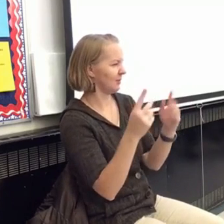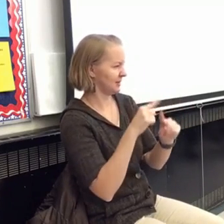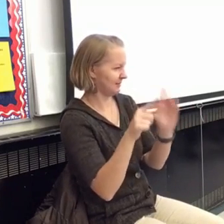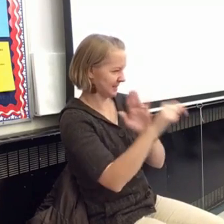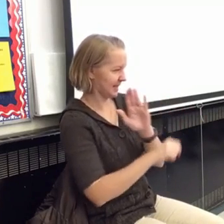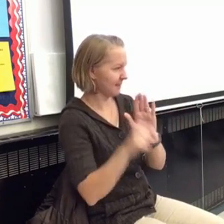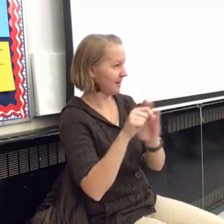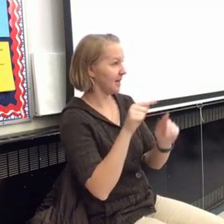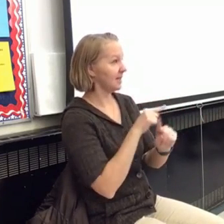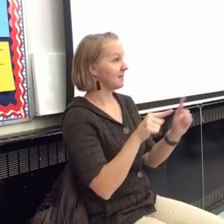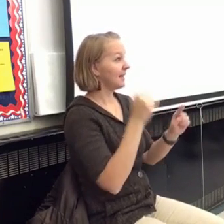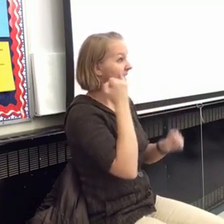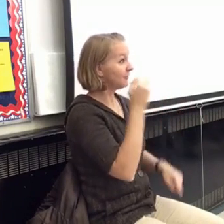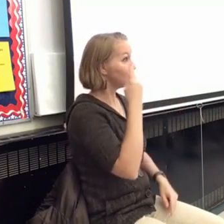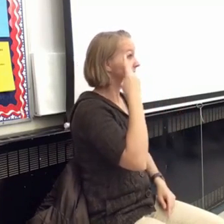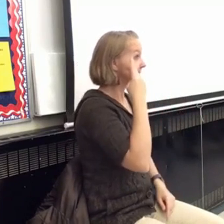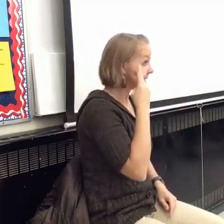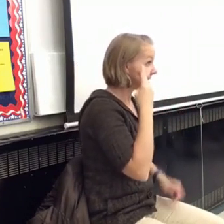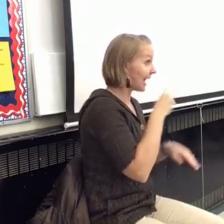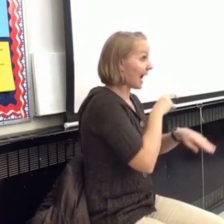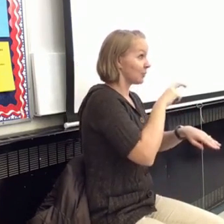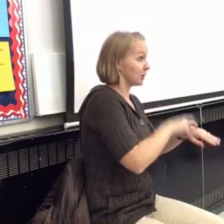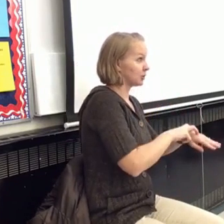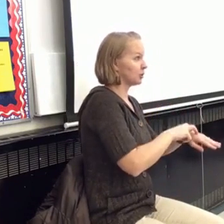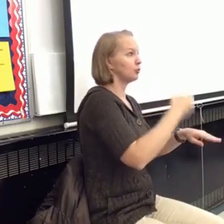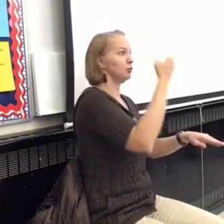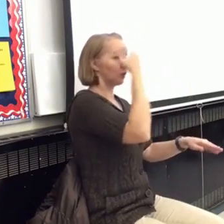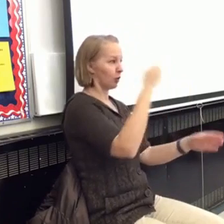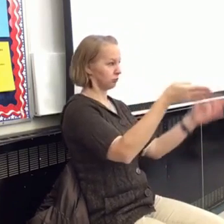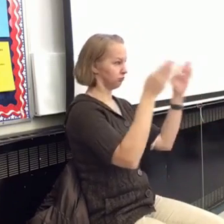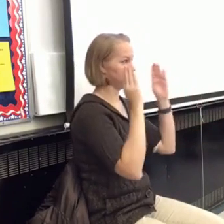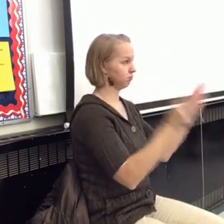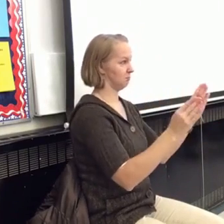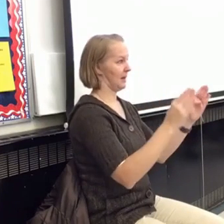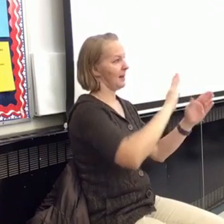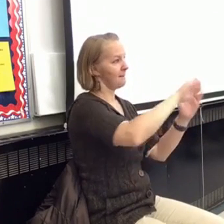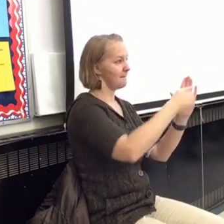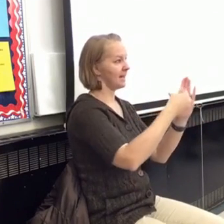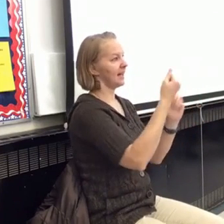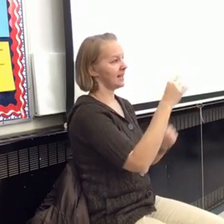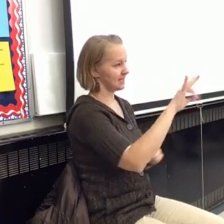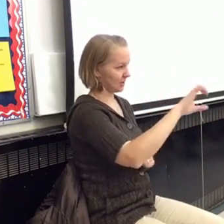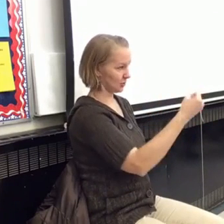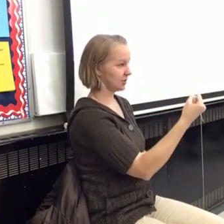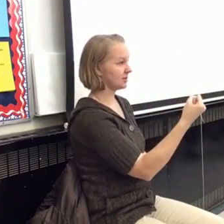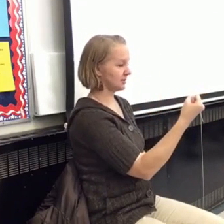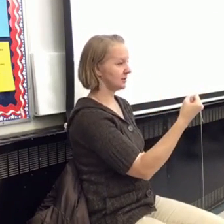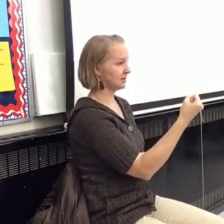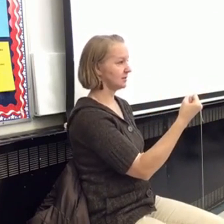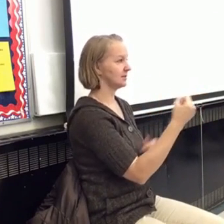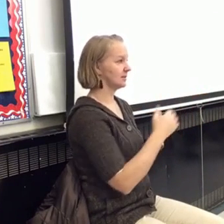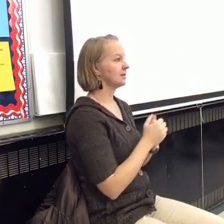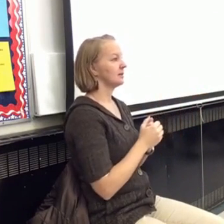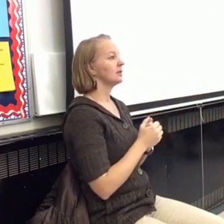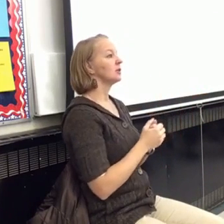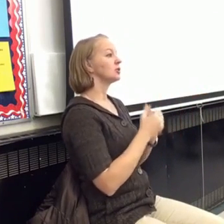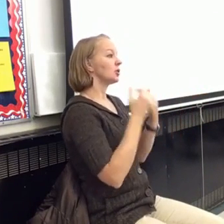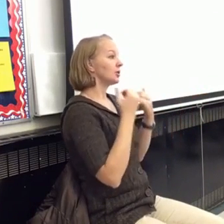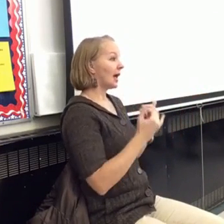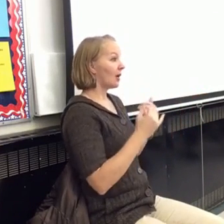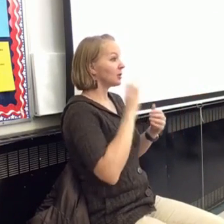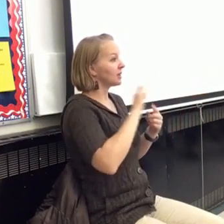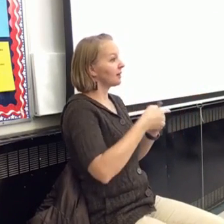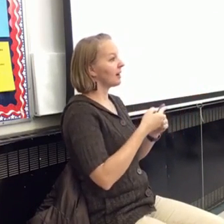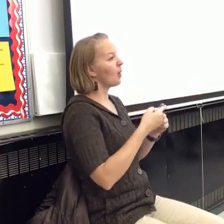to make sure that if you see especially Irish, you go to the mid-1800s. So we're going to go through each of these and really talk about why they came,